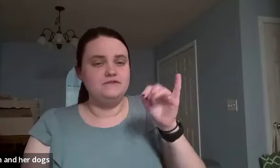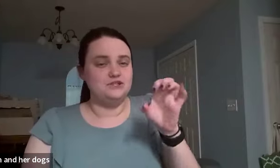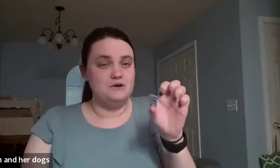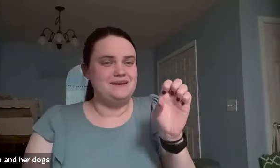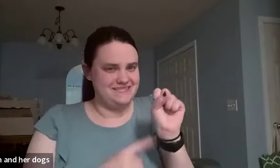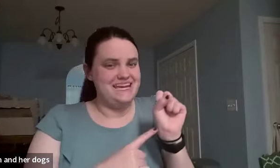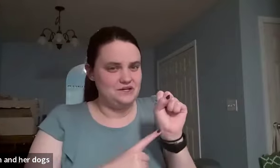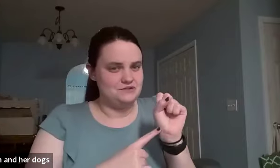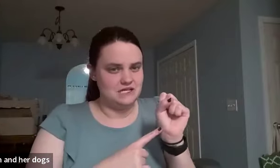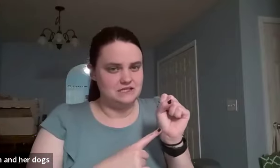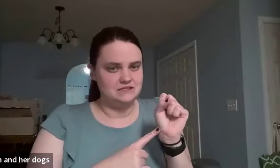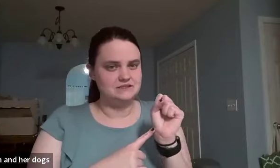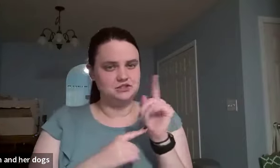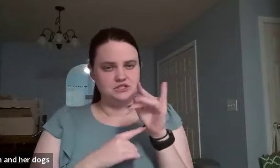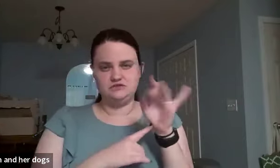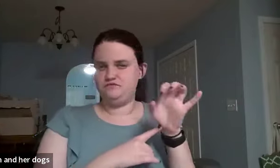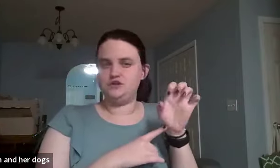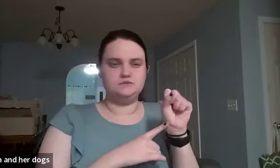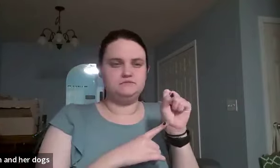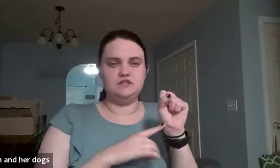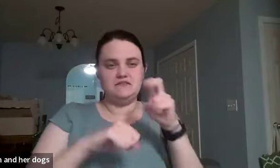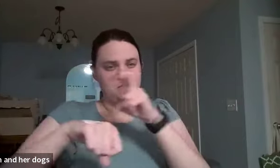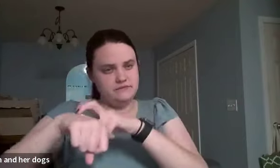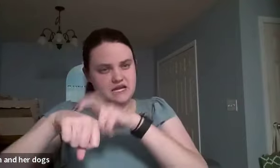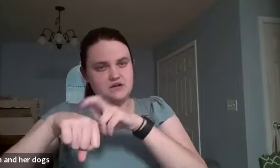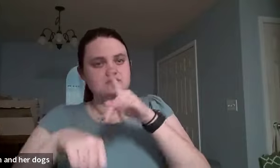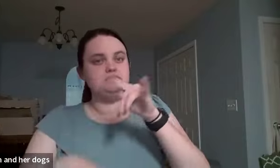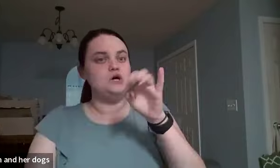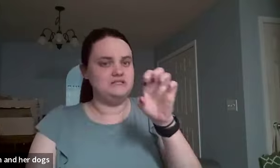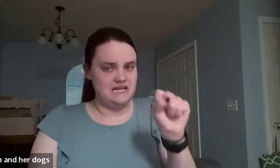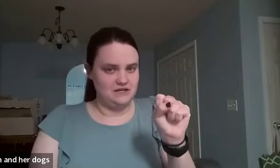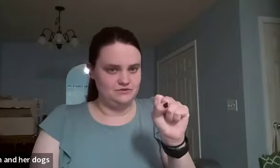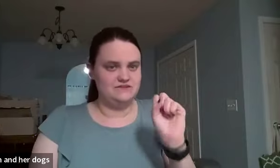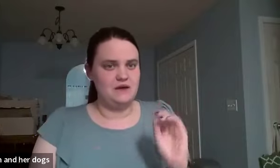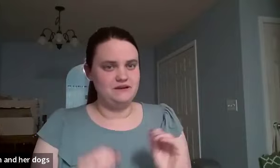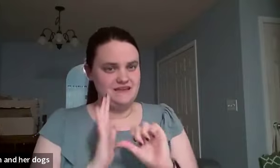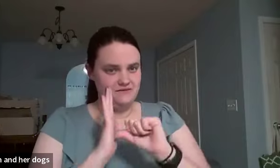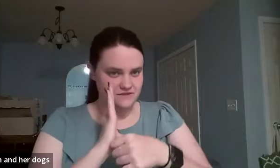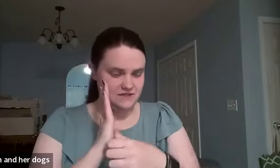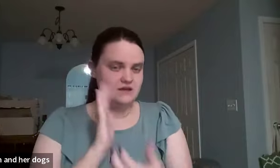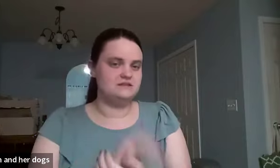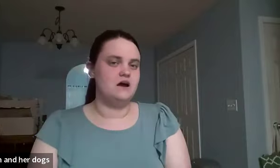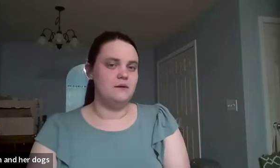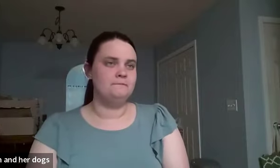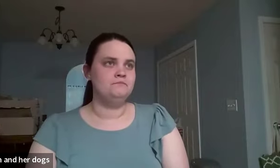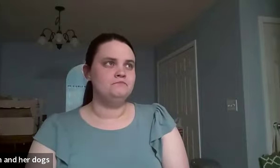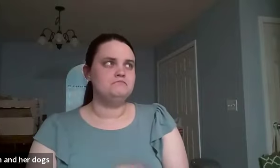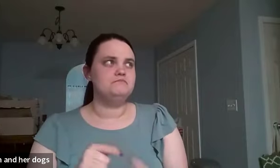would finger spell like potatoes then. Just fingers to get that point. Potatoes, potatoes. That way to emphasize.